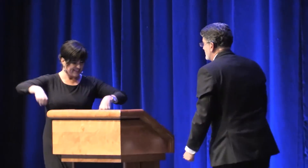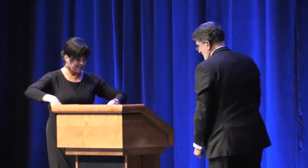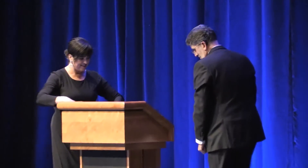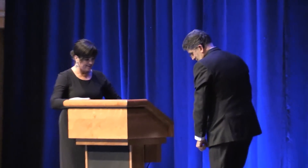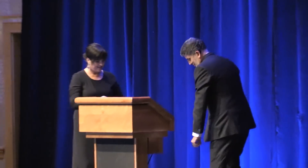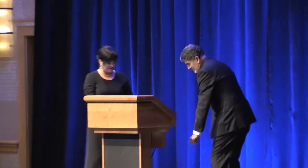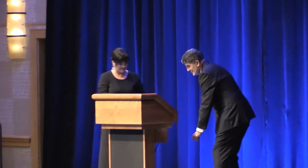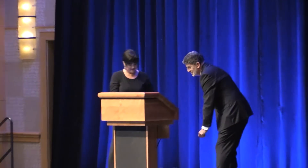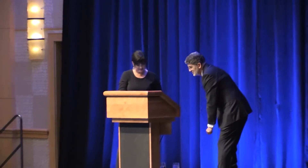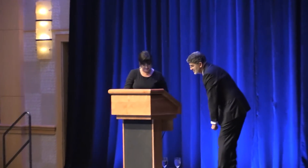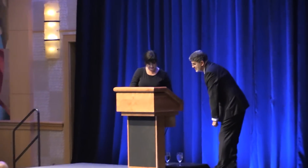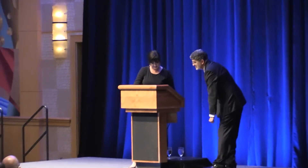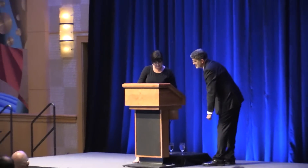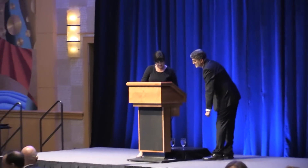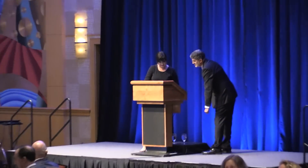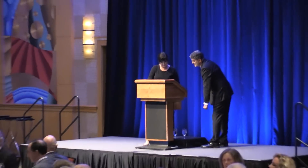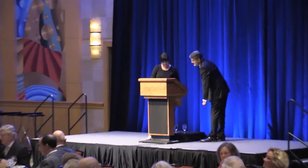Please begin.